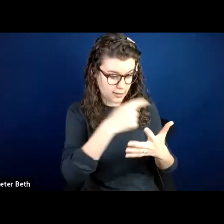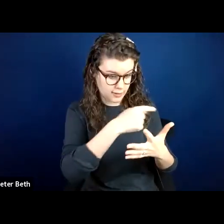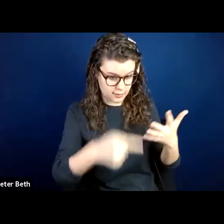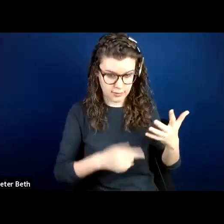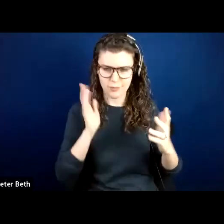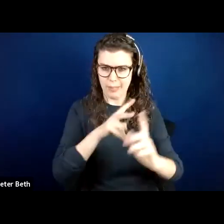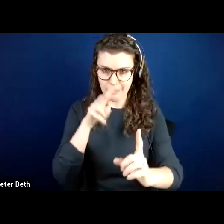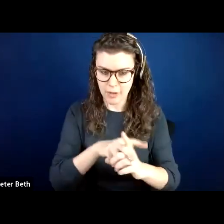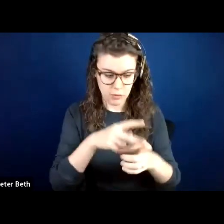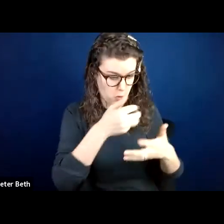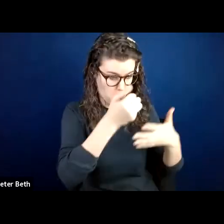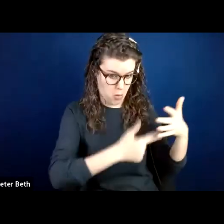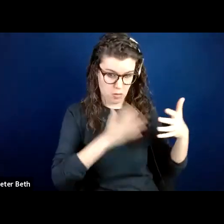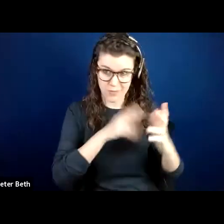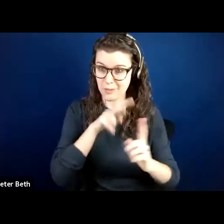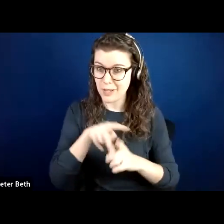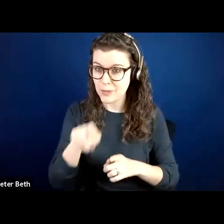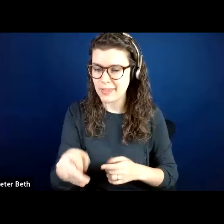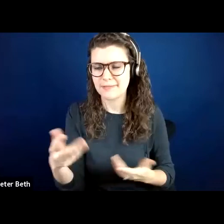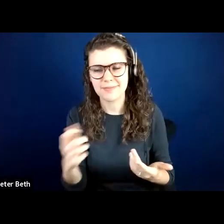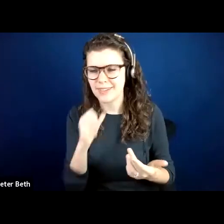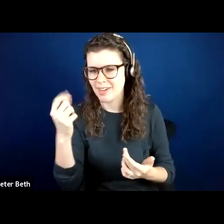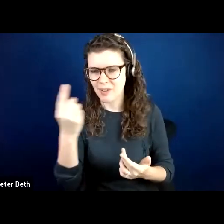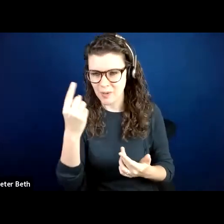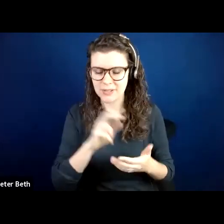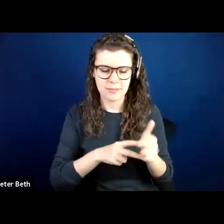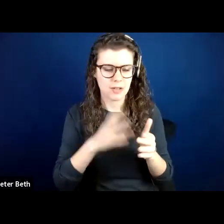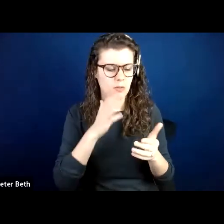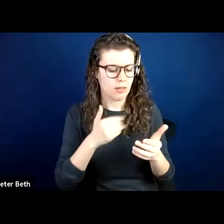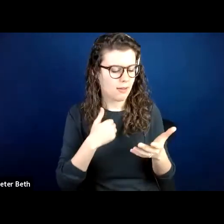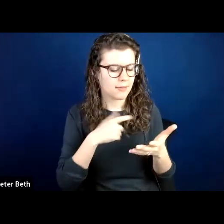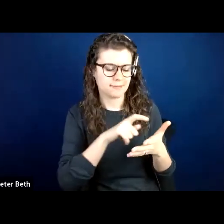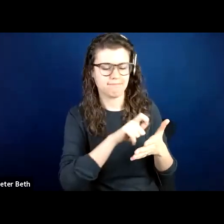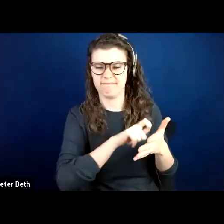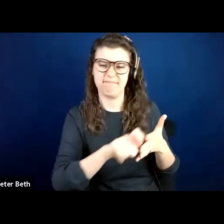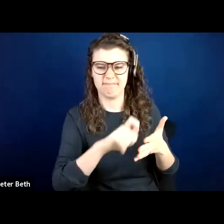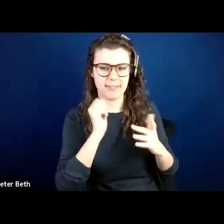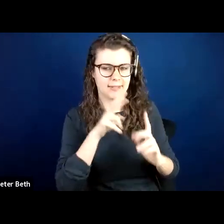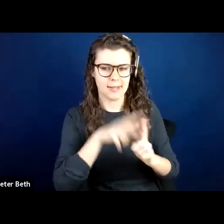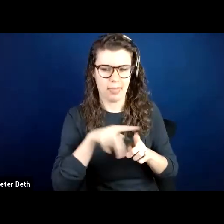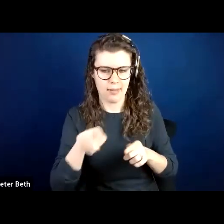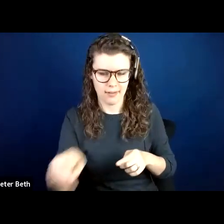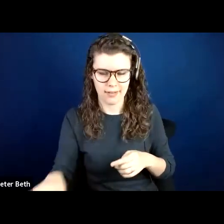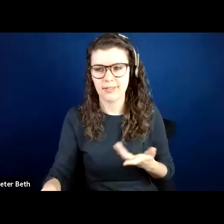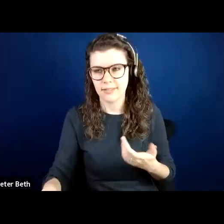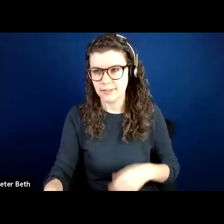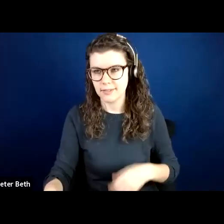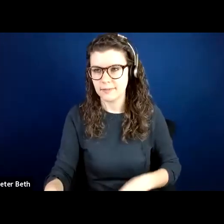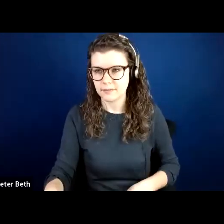that you're evaluating. So there's going to be lots of extra space. And for me,